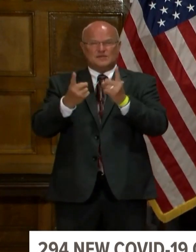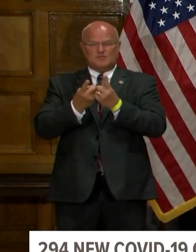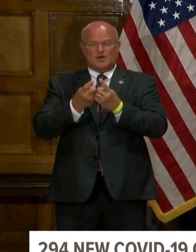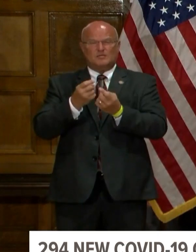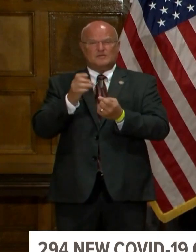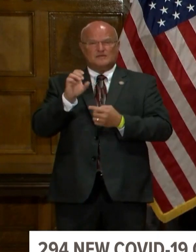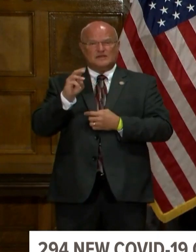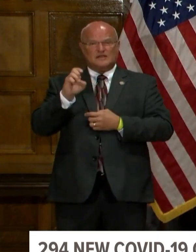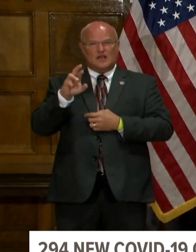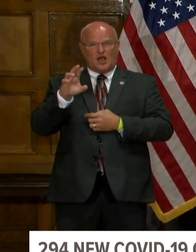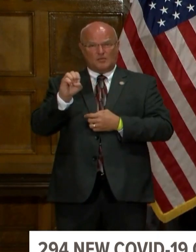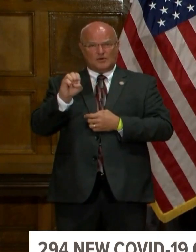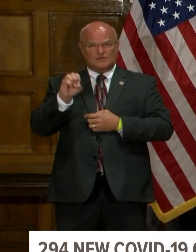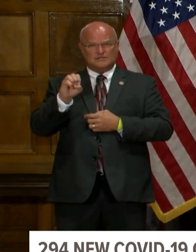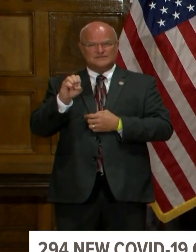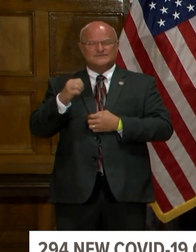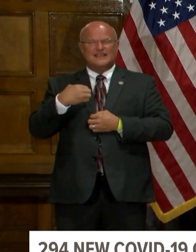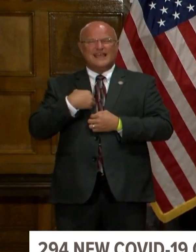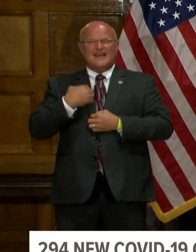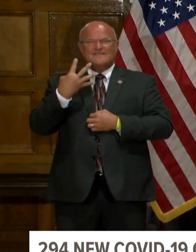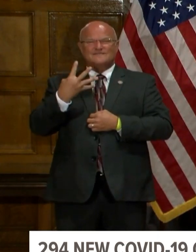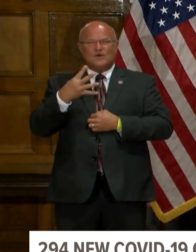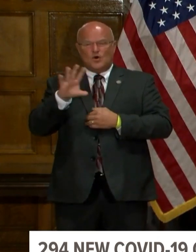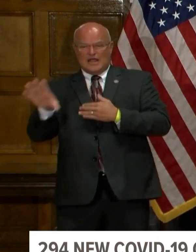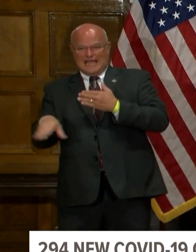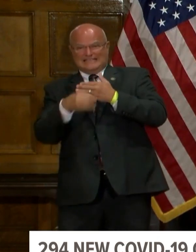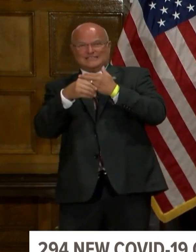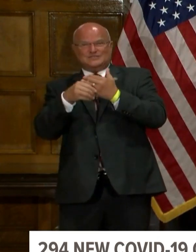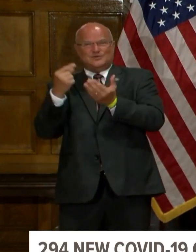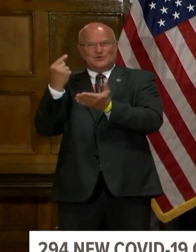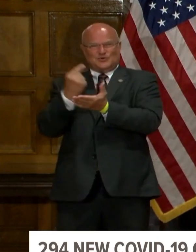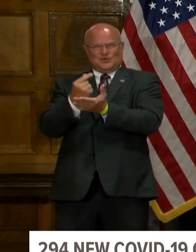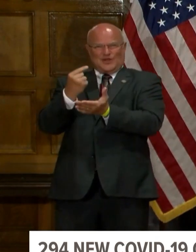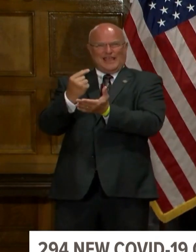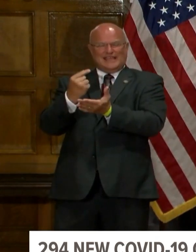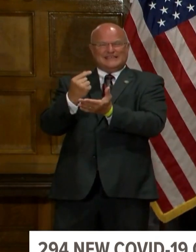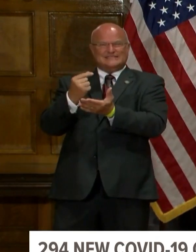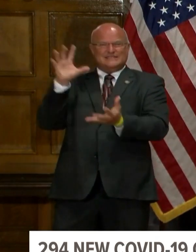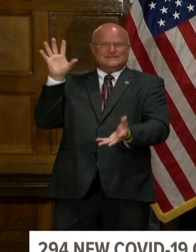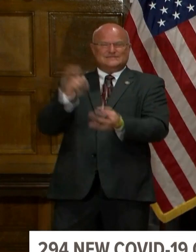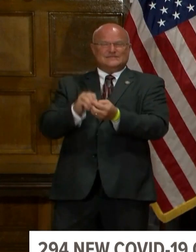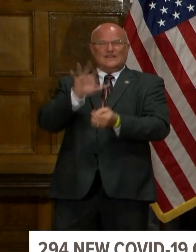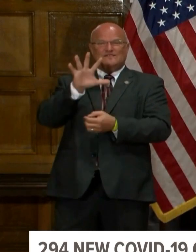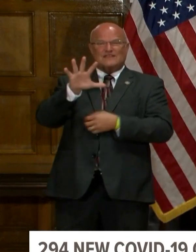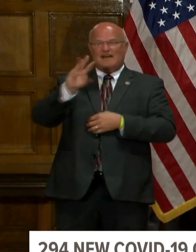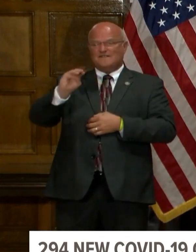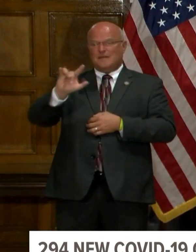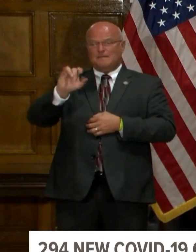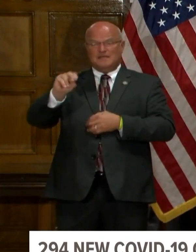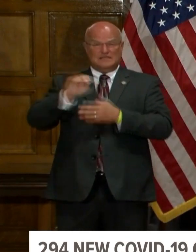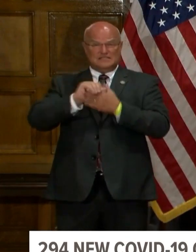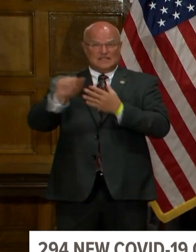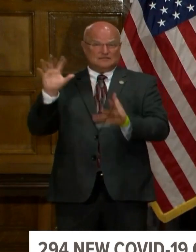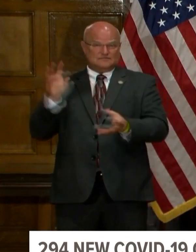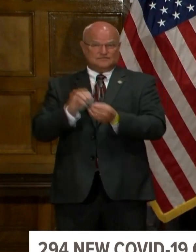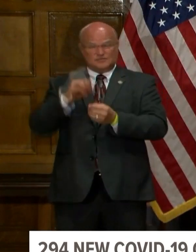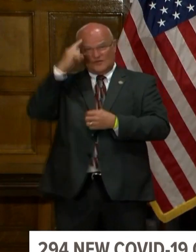of Commerce. We have 4 additional grants of totaling $5 million for